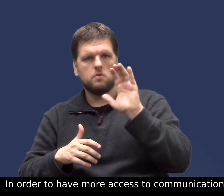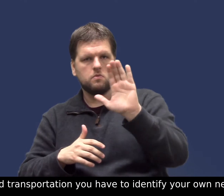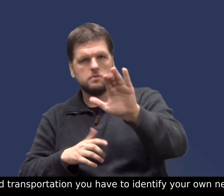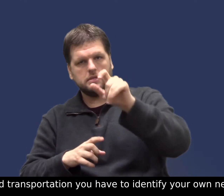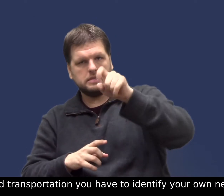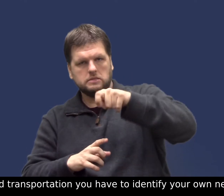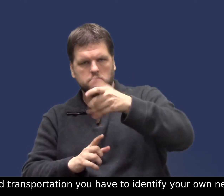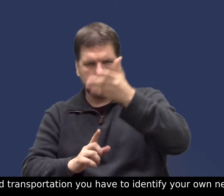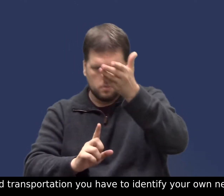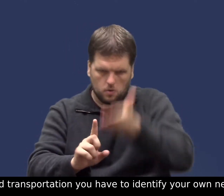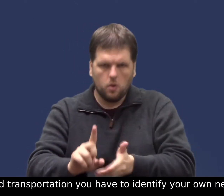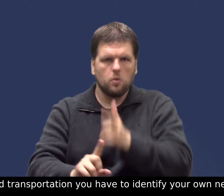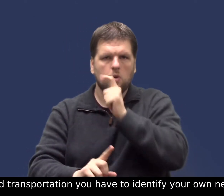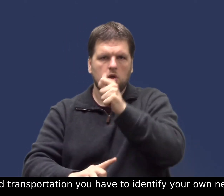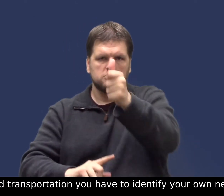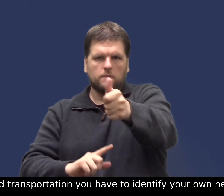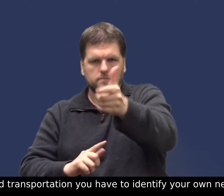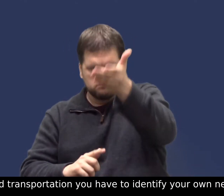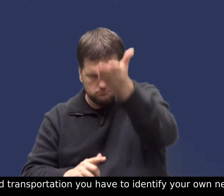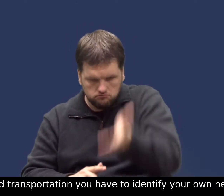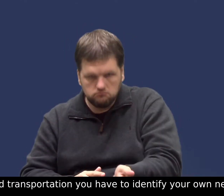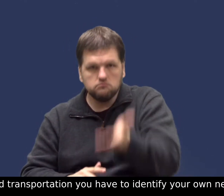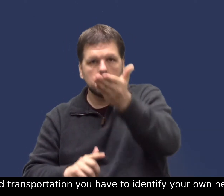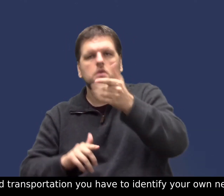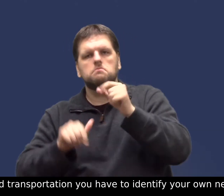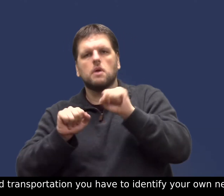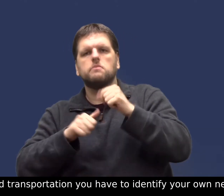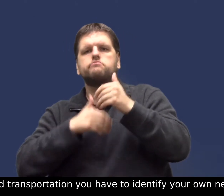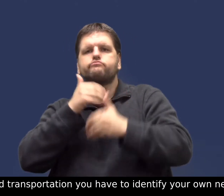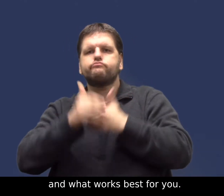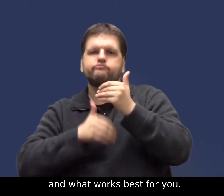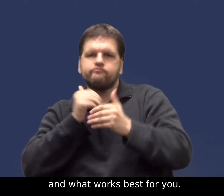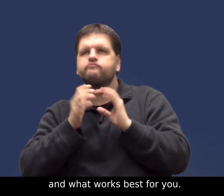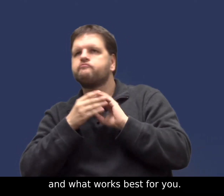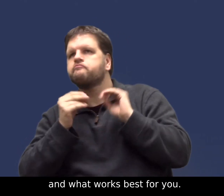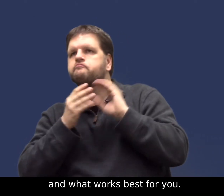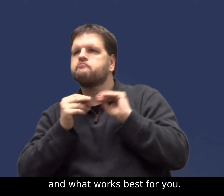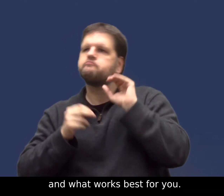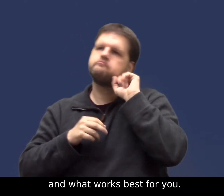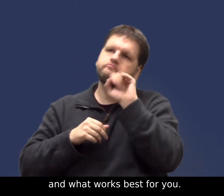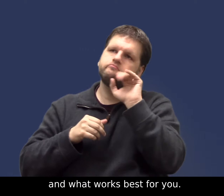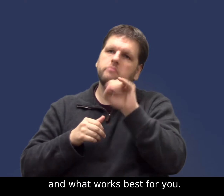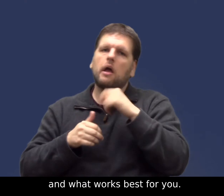and transportation, you have to identify your own needs and what works best for you.